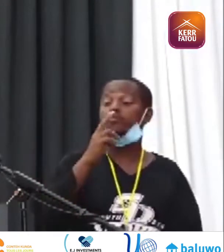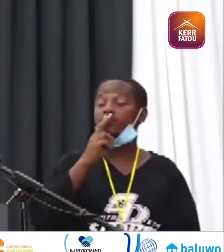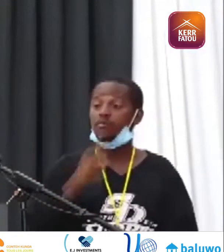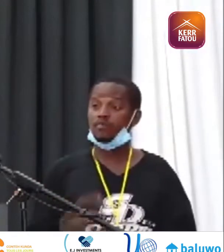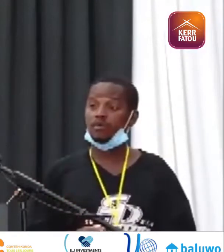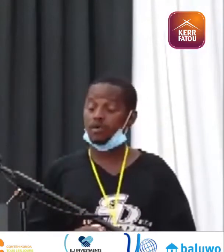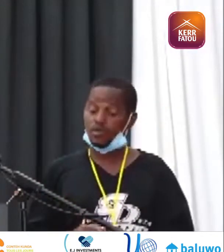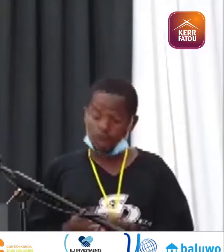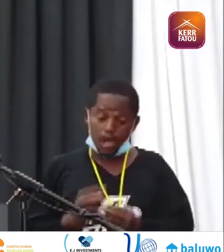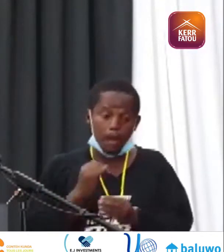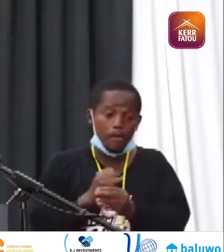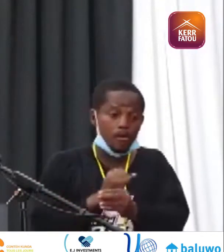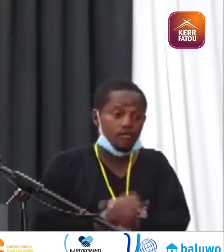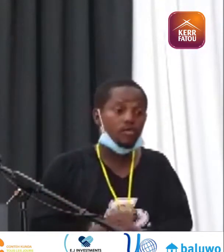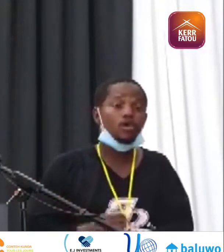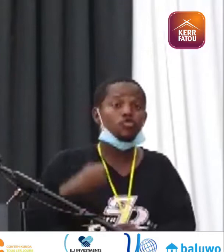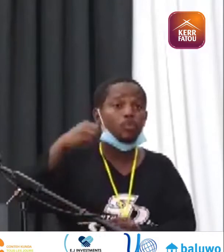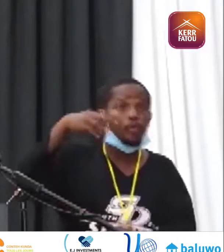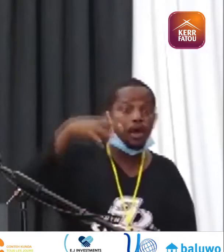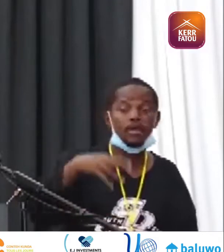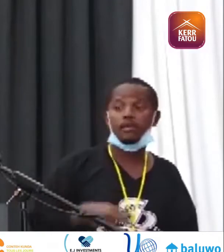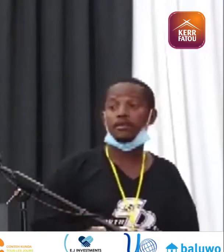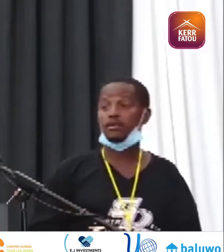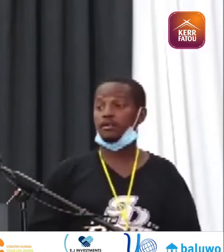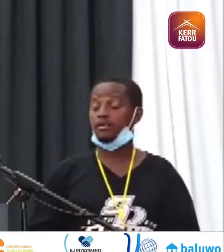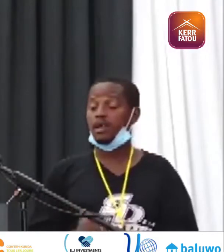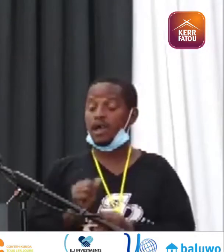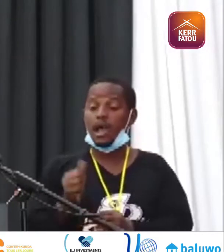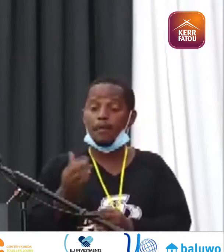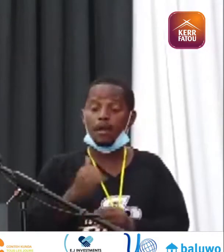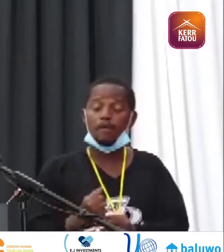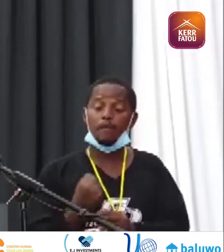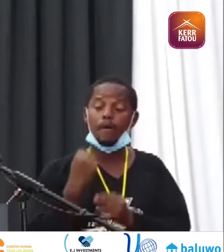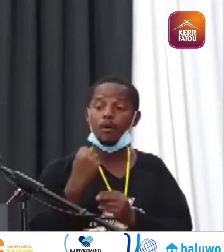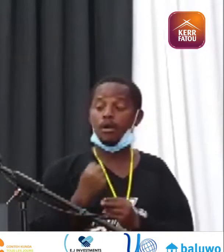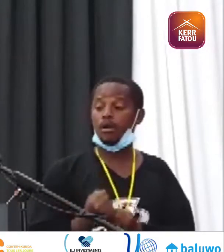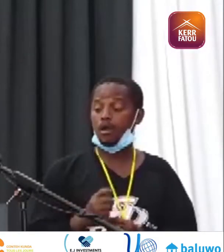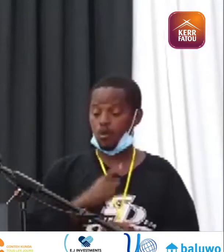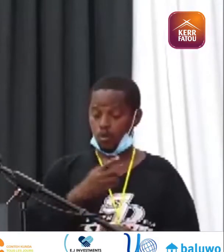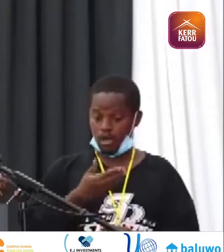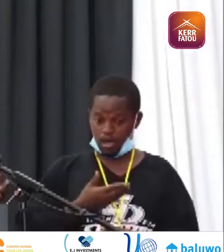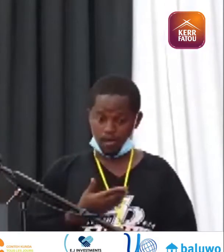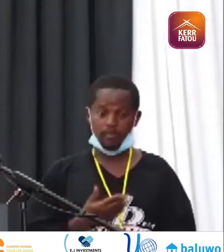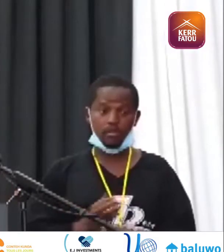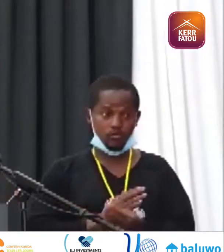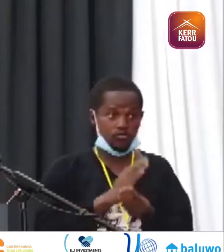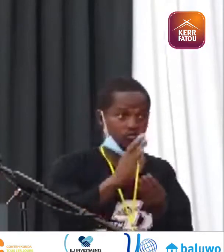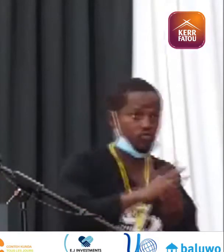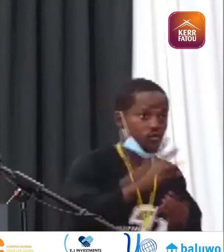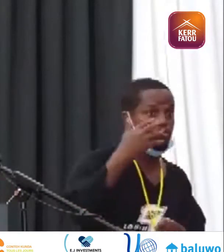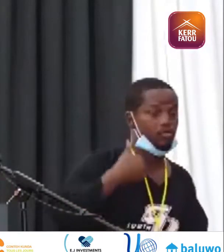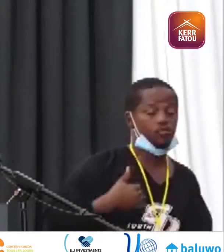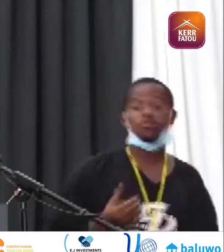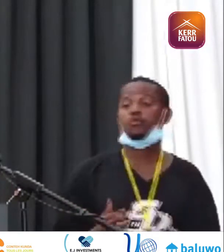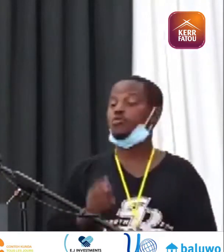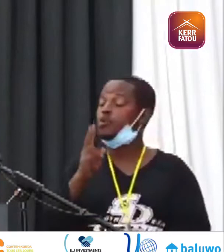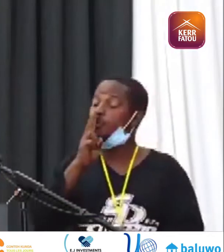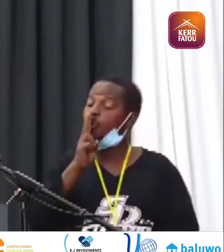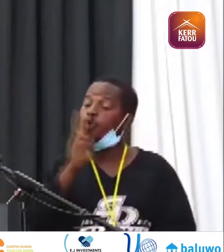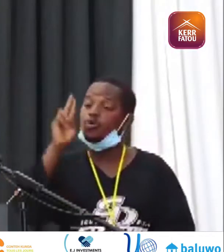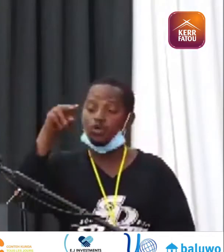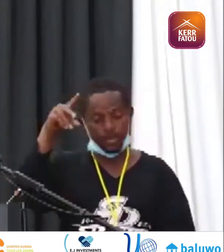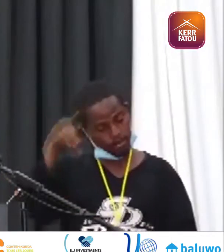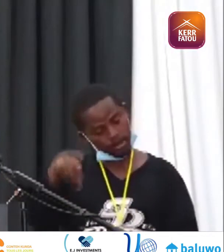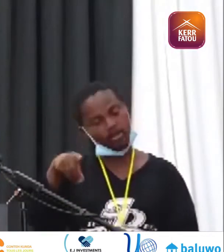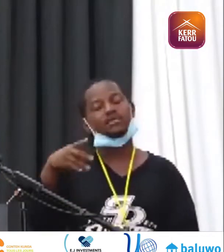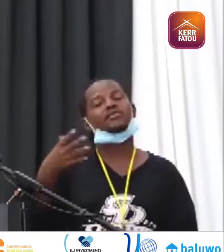Guinea to improve the supply and the amount of power that we have to distribute to the population. Who did